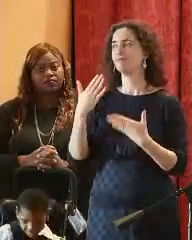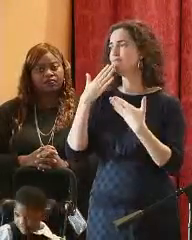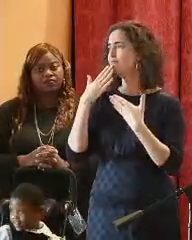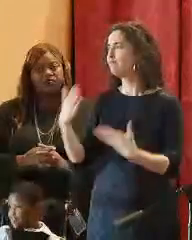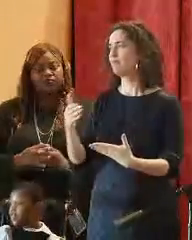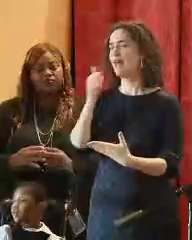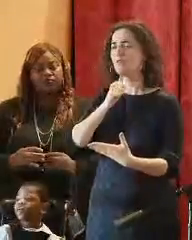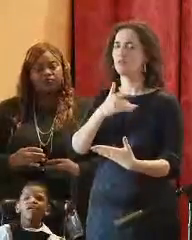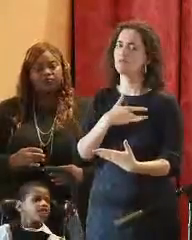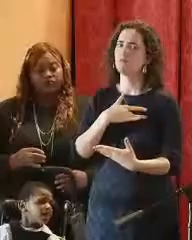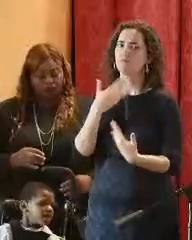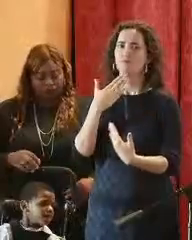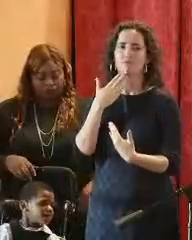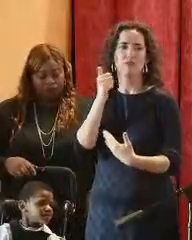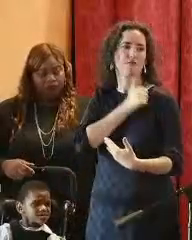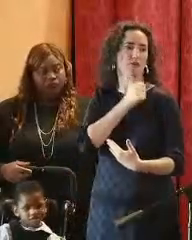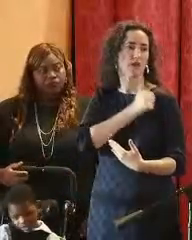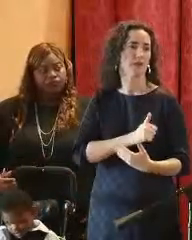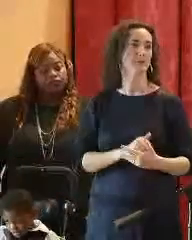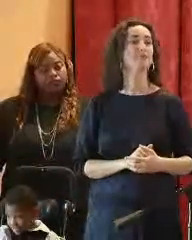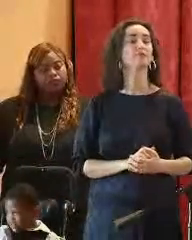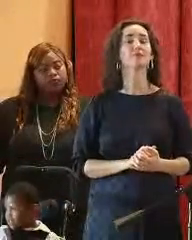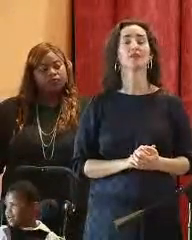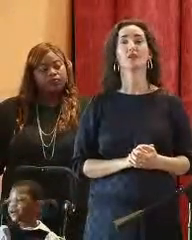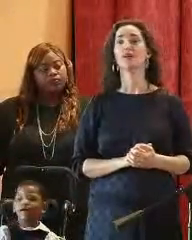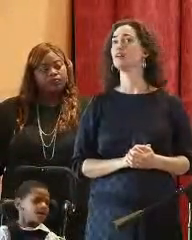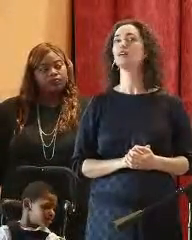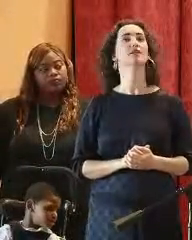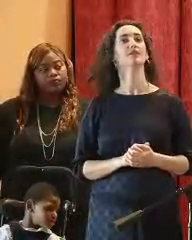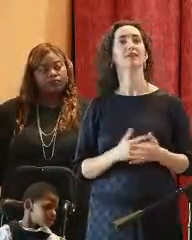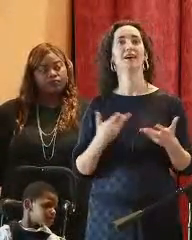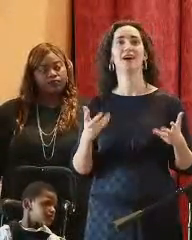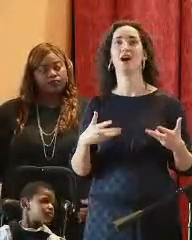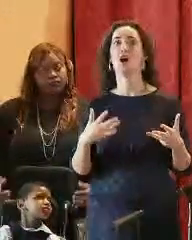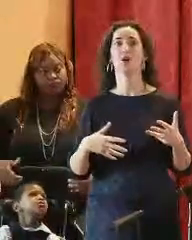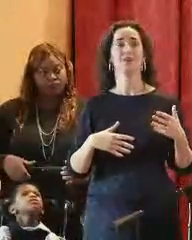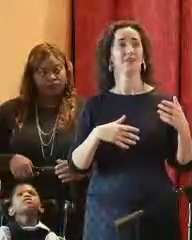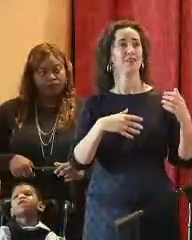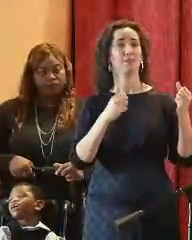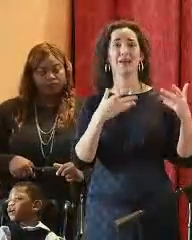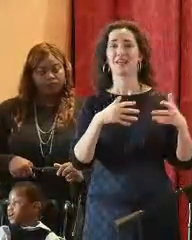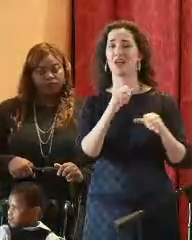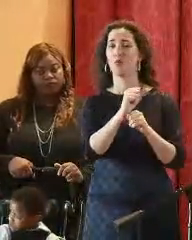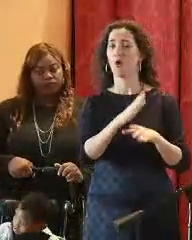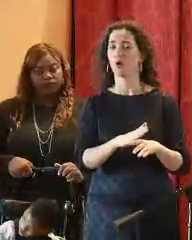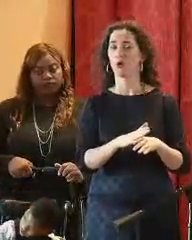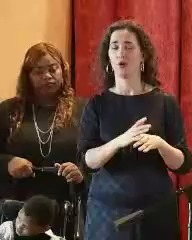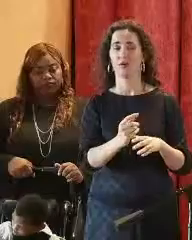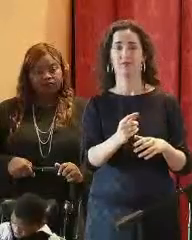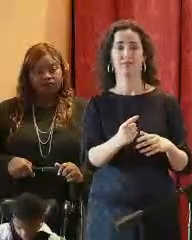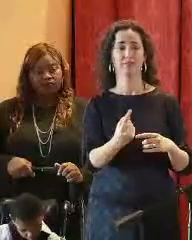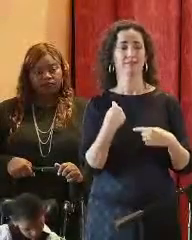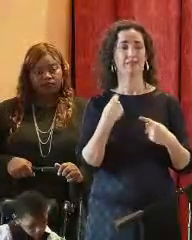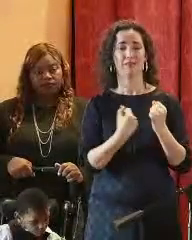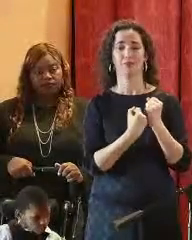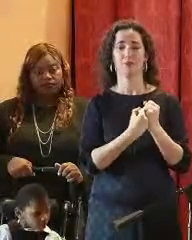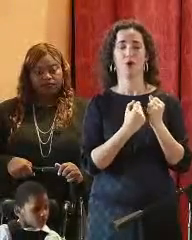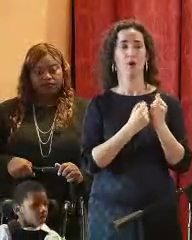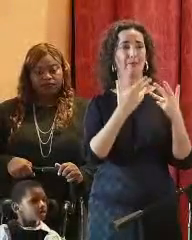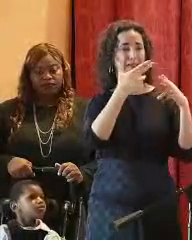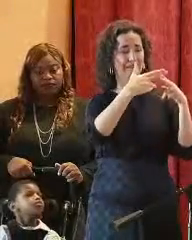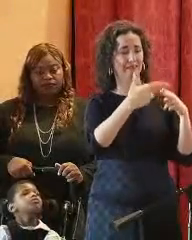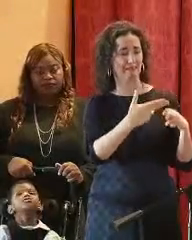every day. I can't name all the workers who we have had with us over the years